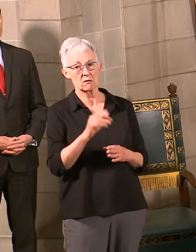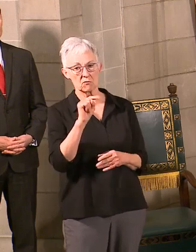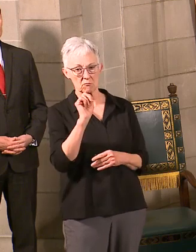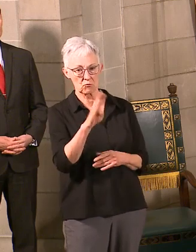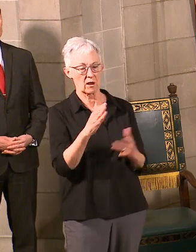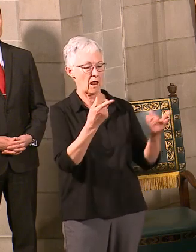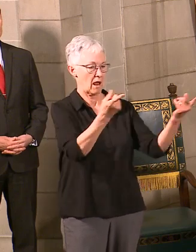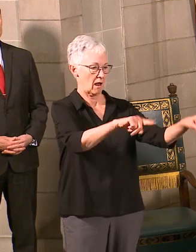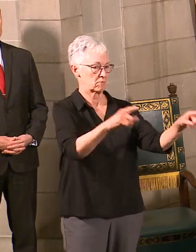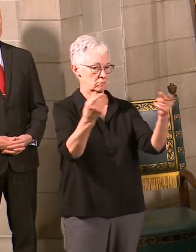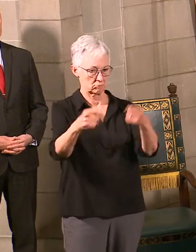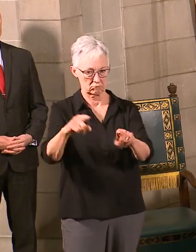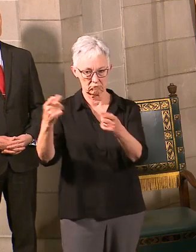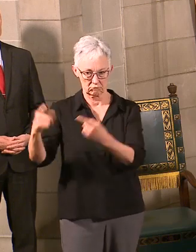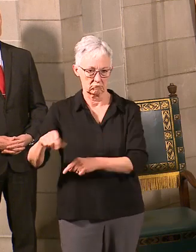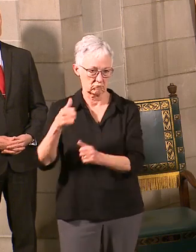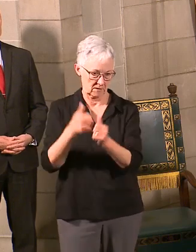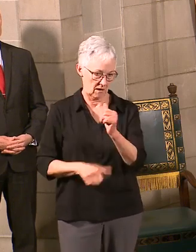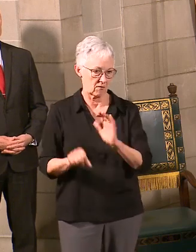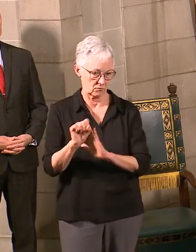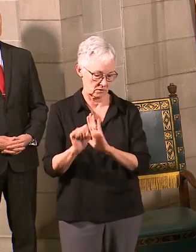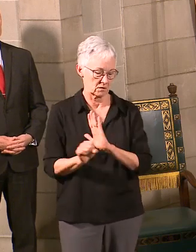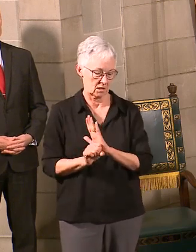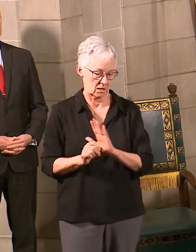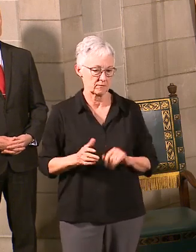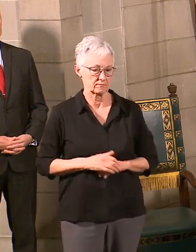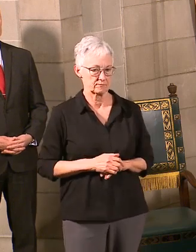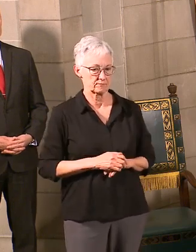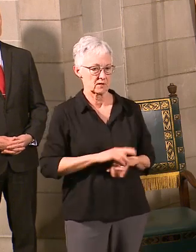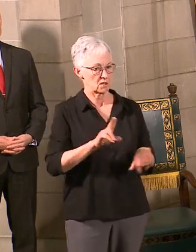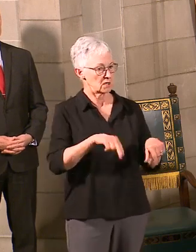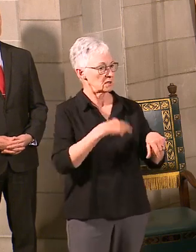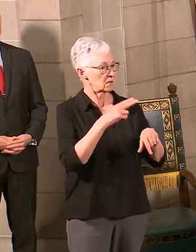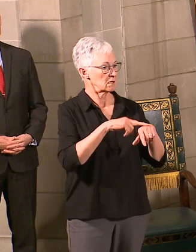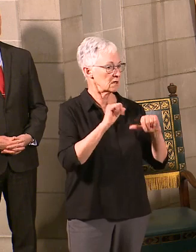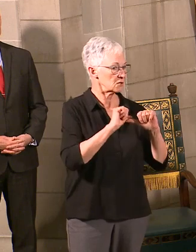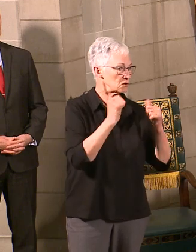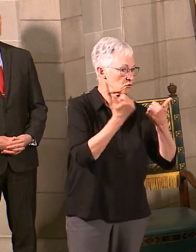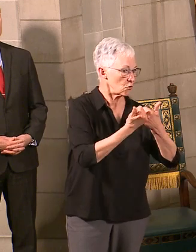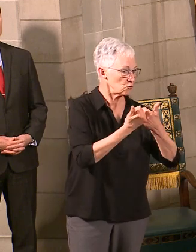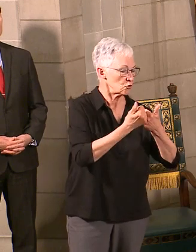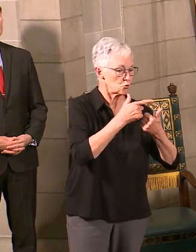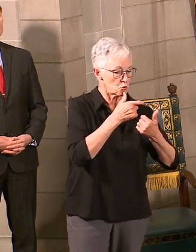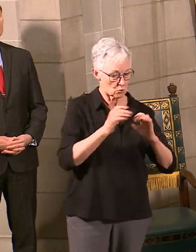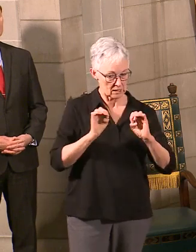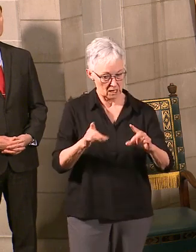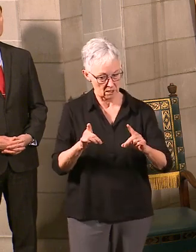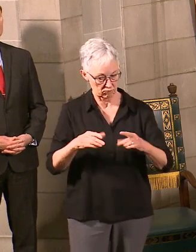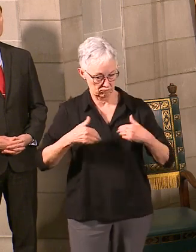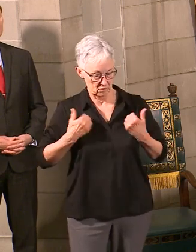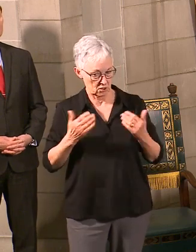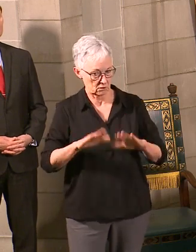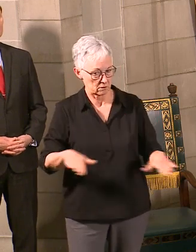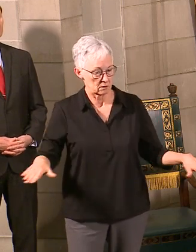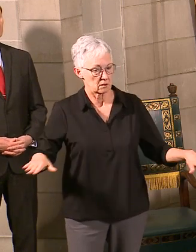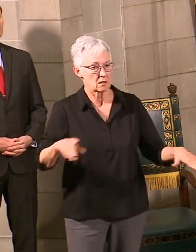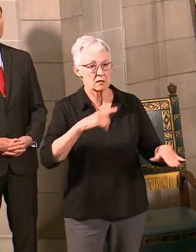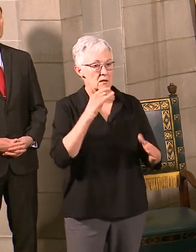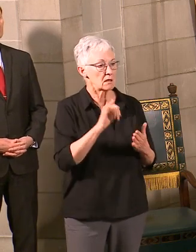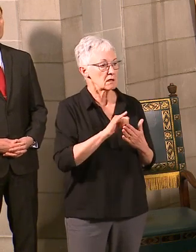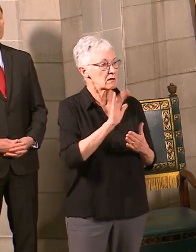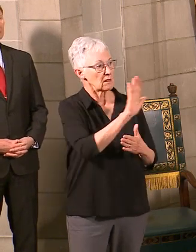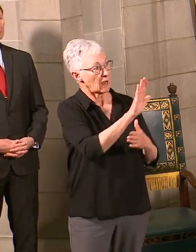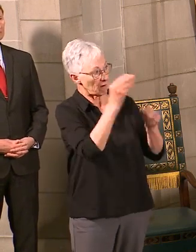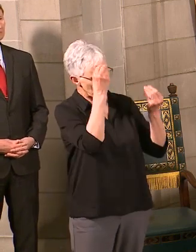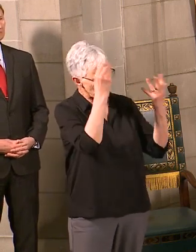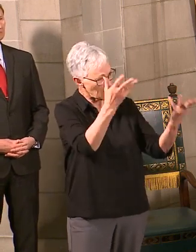state. For instance, the National Association for the Education of Young Children recently reported their internal data shows